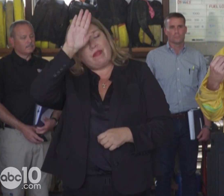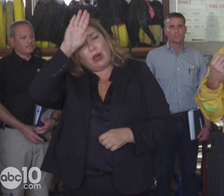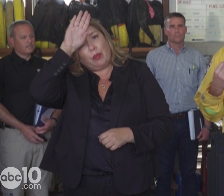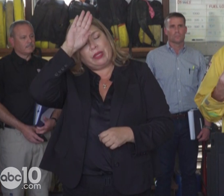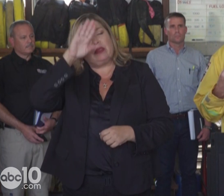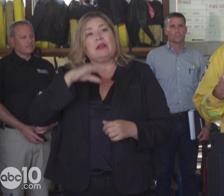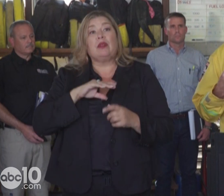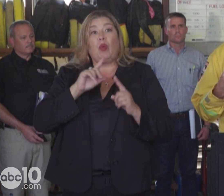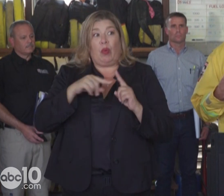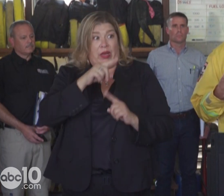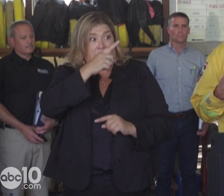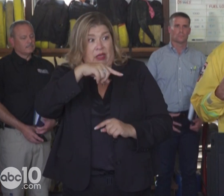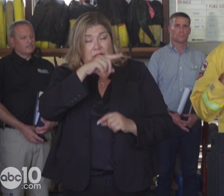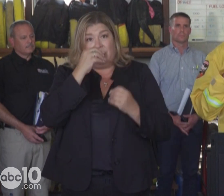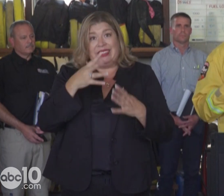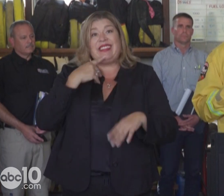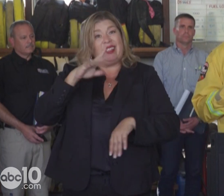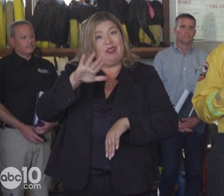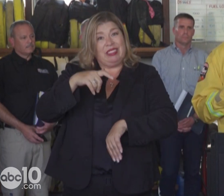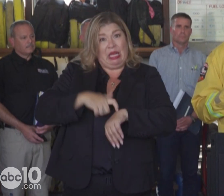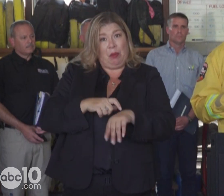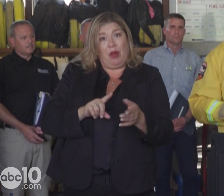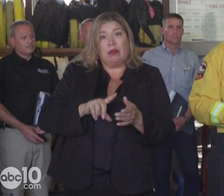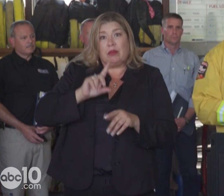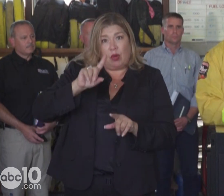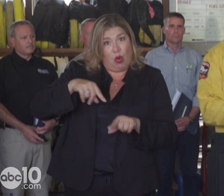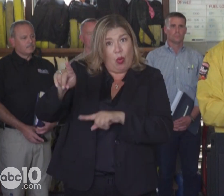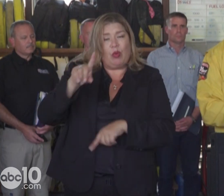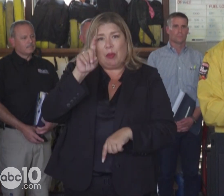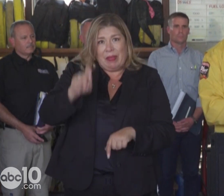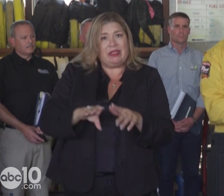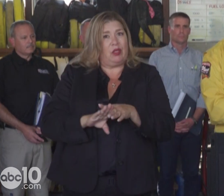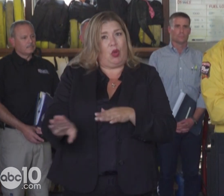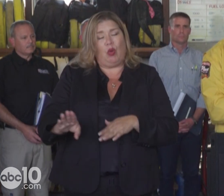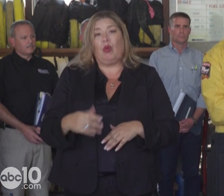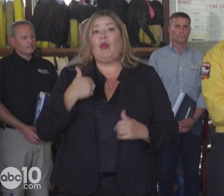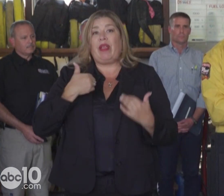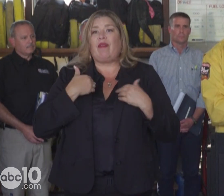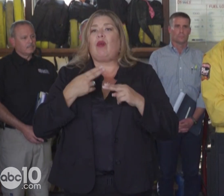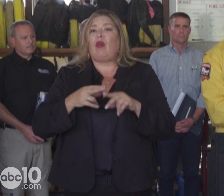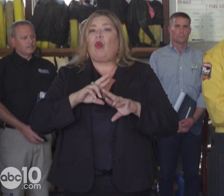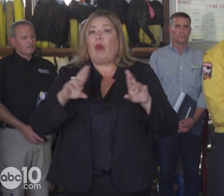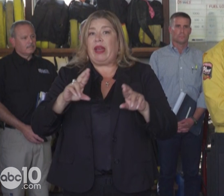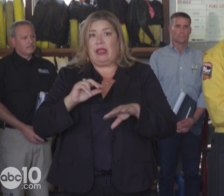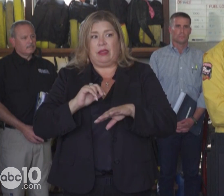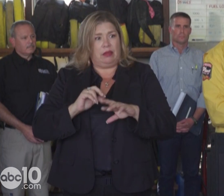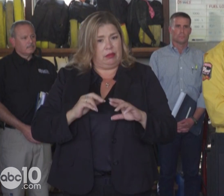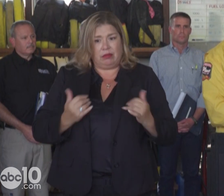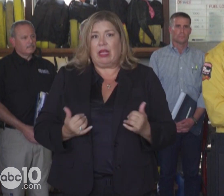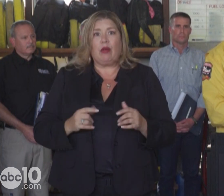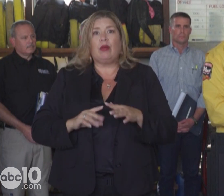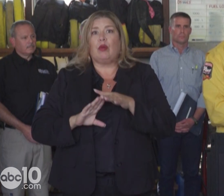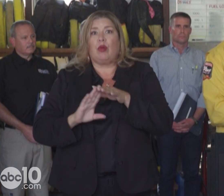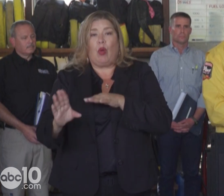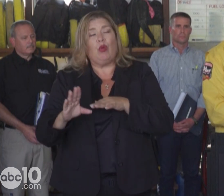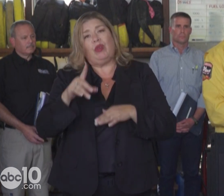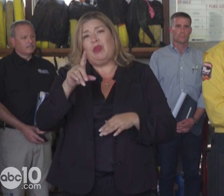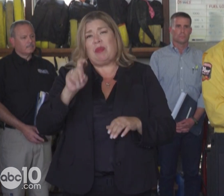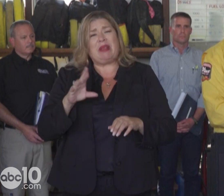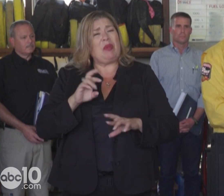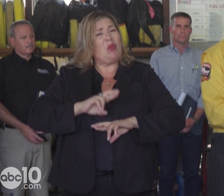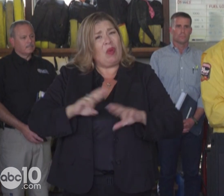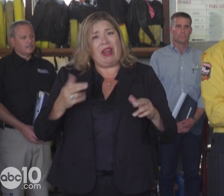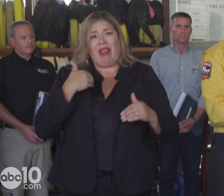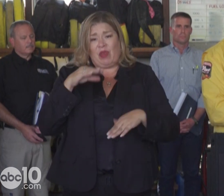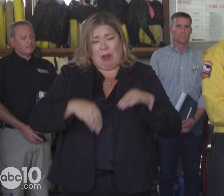officials, and when they say it's time to go, it's time to go. We have ready, set, go. You better be set right now. Have your go